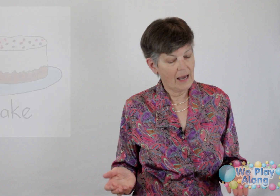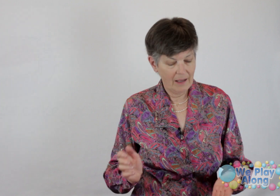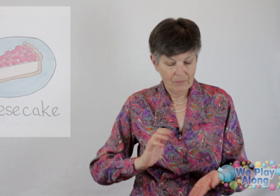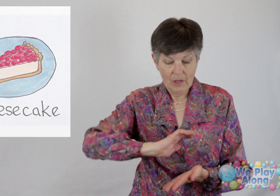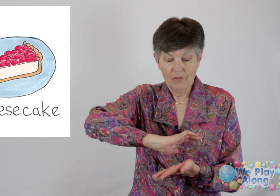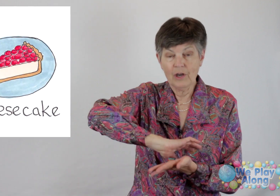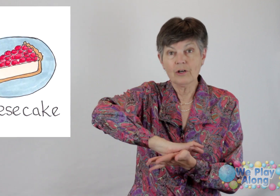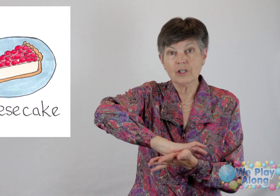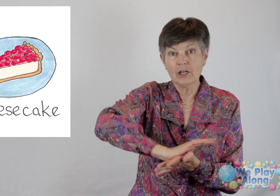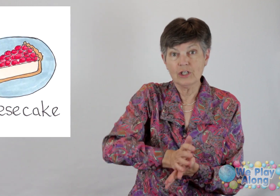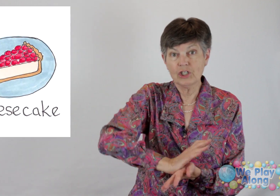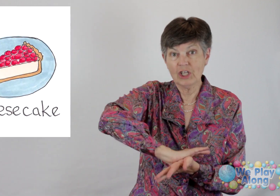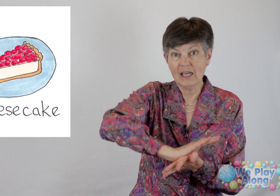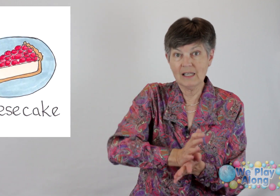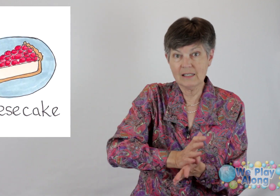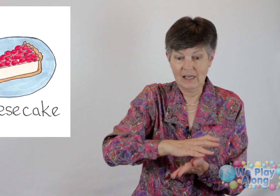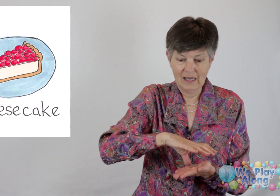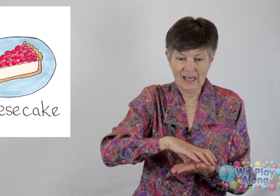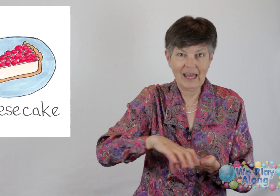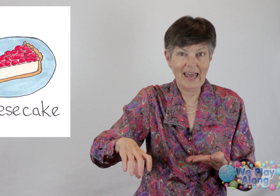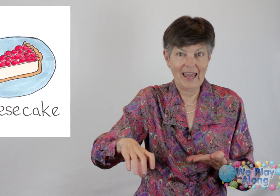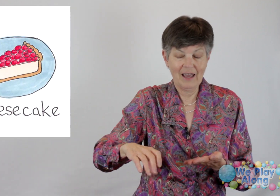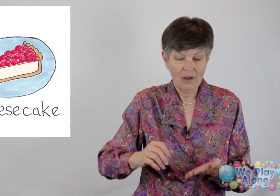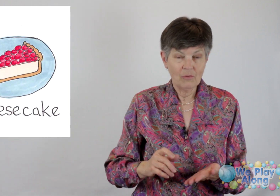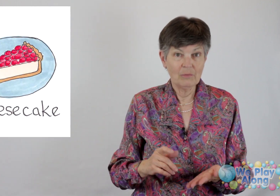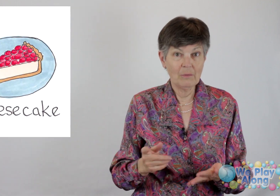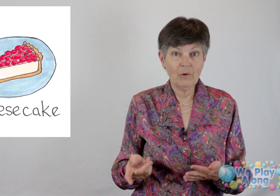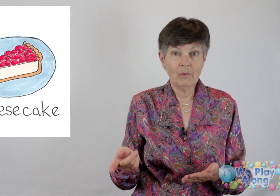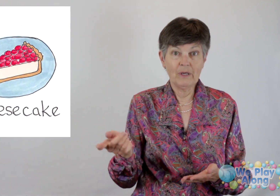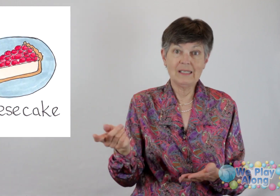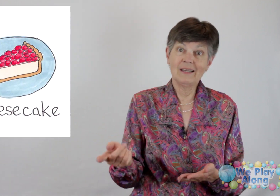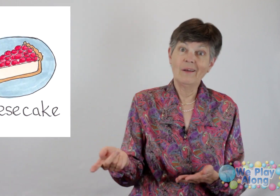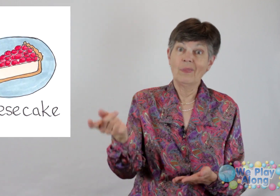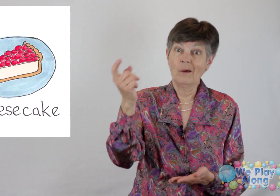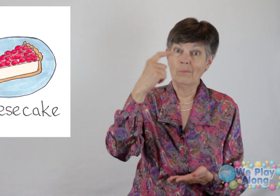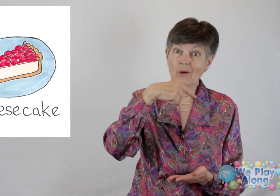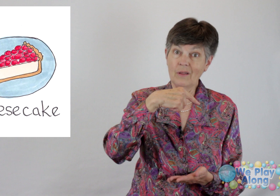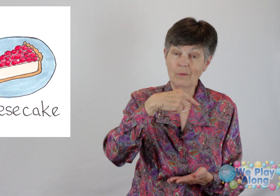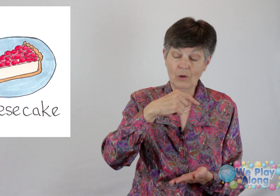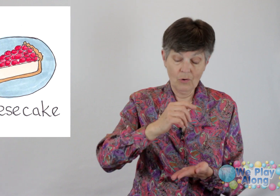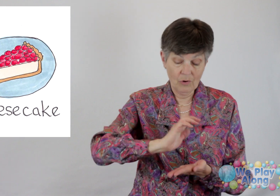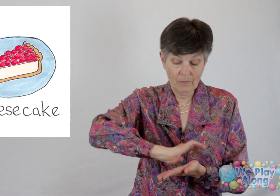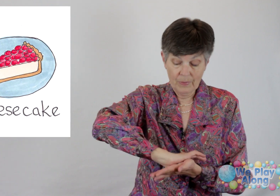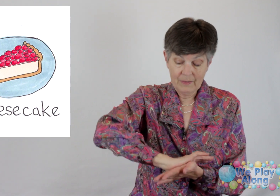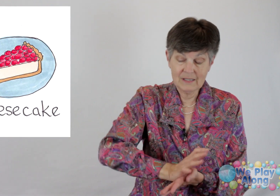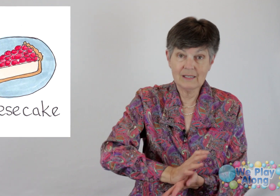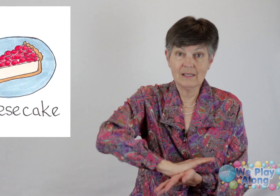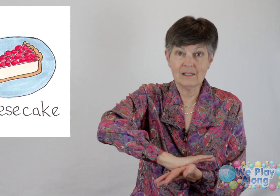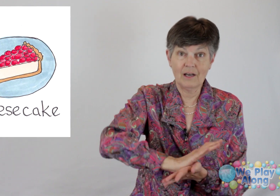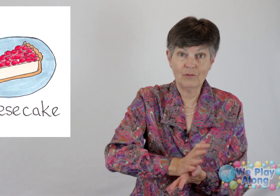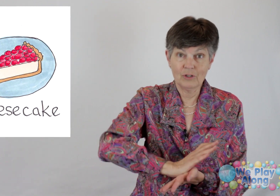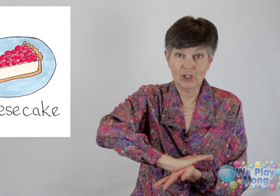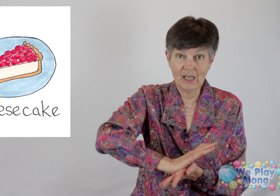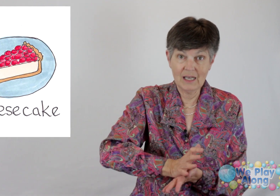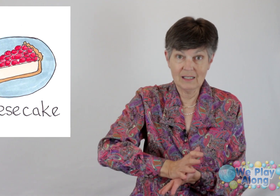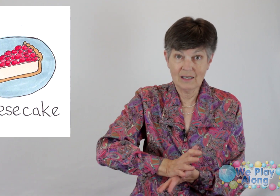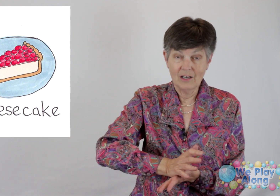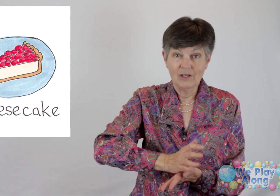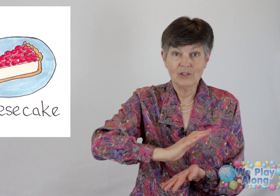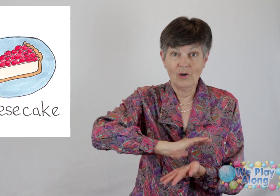cake. There's cheesecake. Remember when we did the milk in the milk group? This is the sign for cheese.